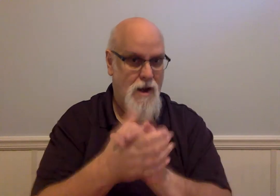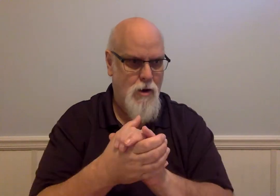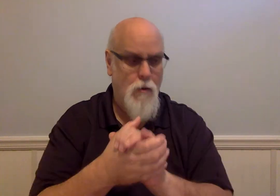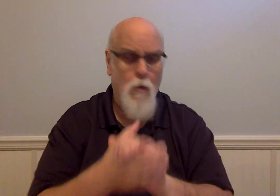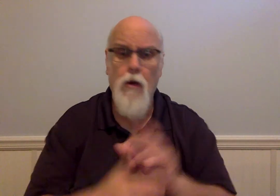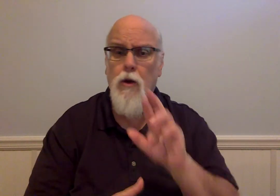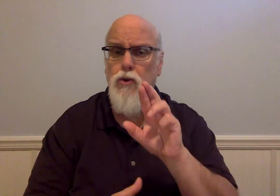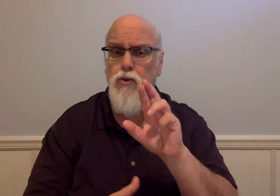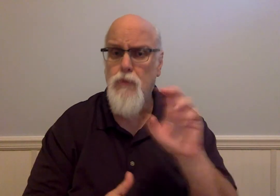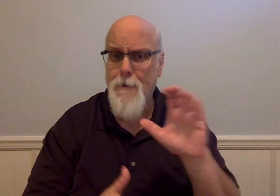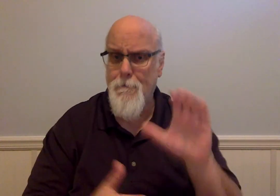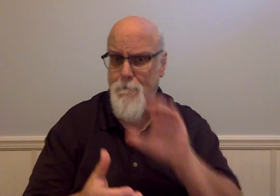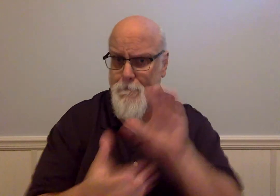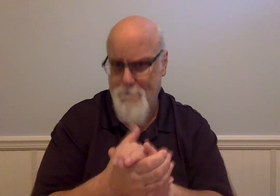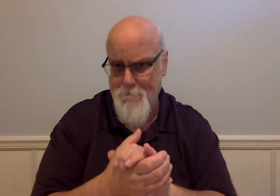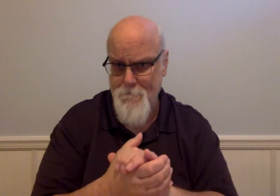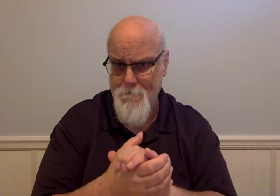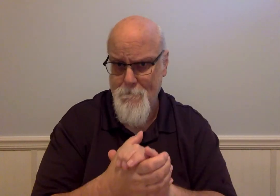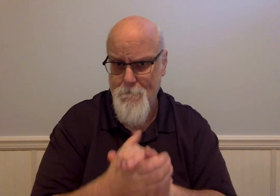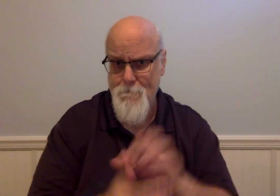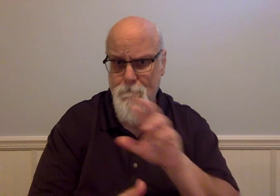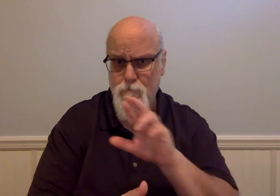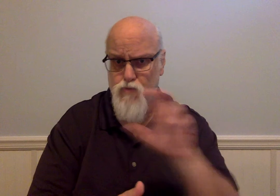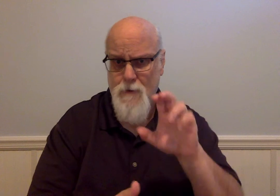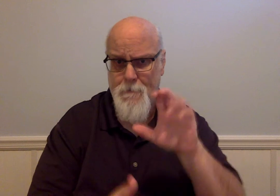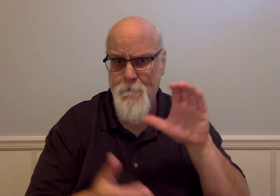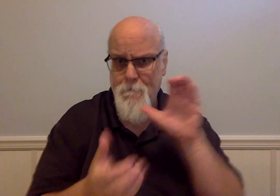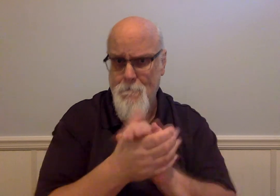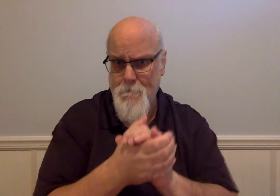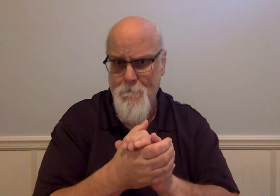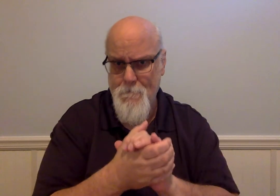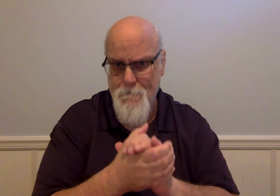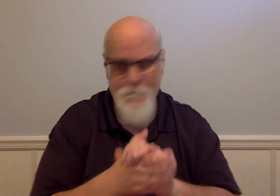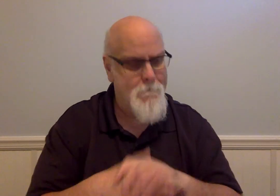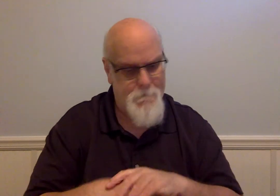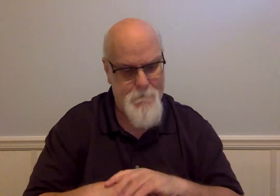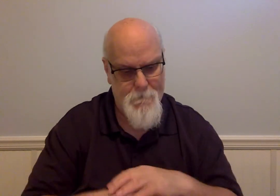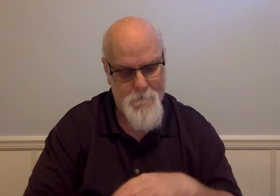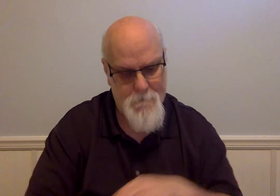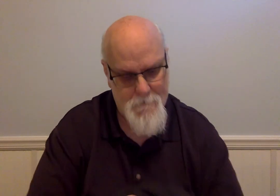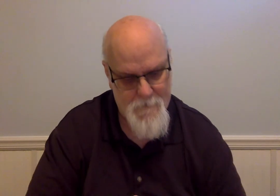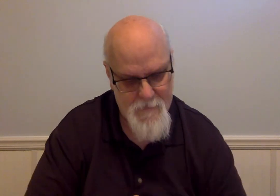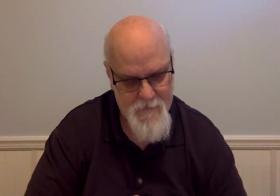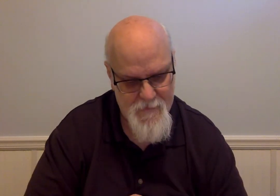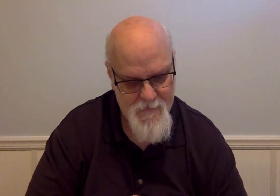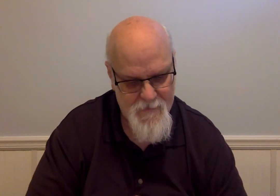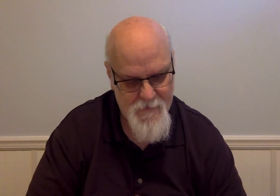married. Or maybe you got remarried, you would spell R-E, and then you would sign married.